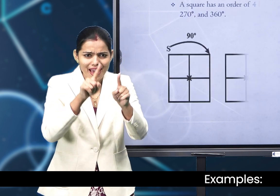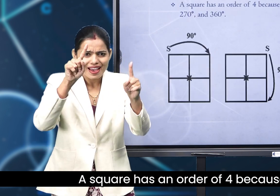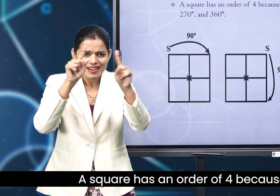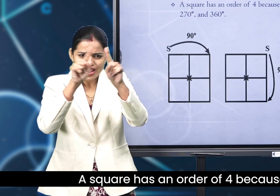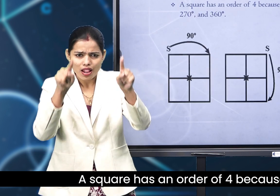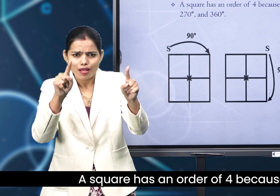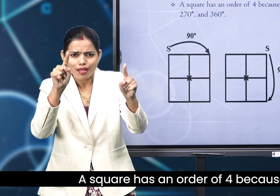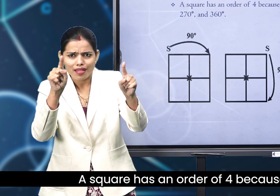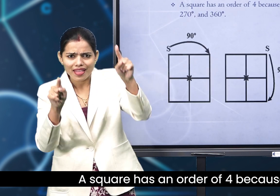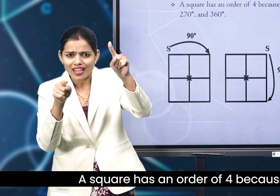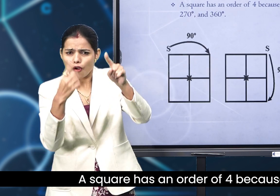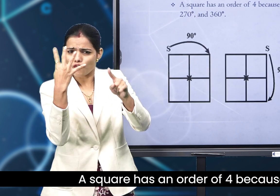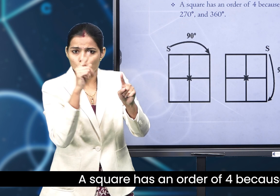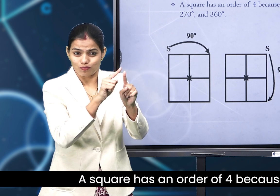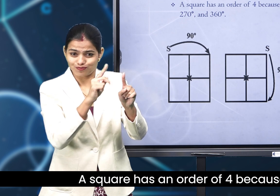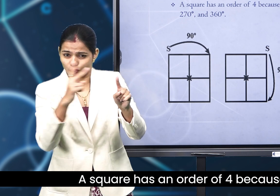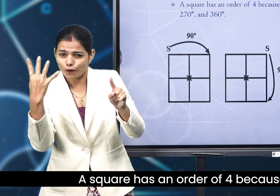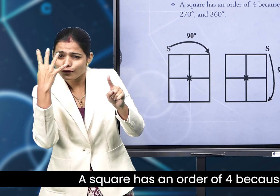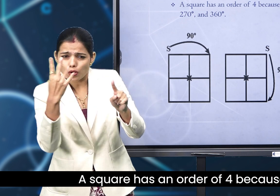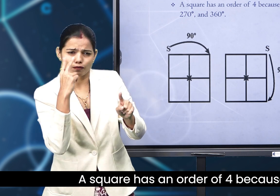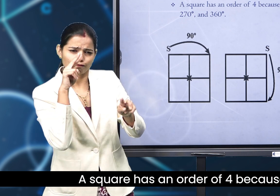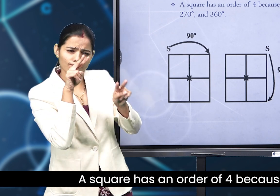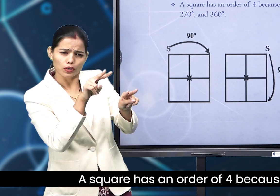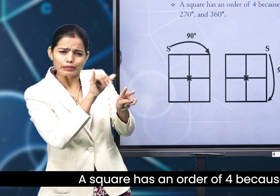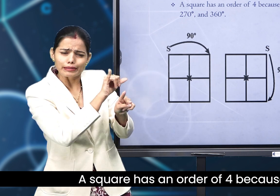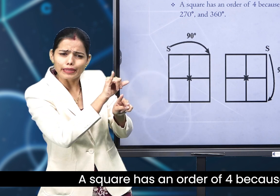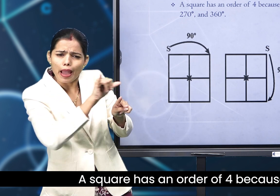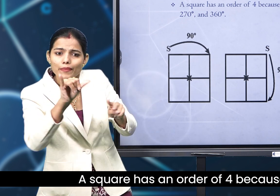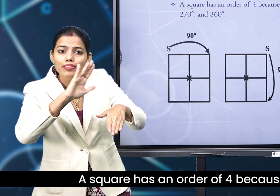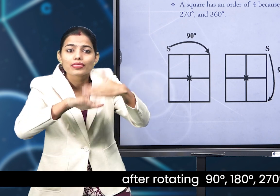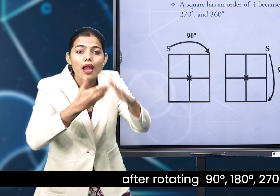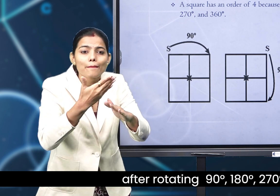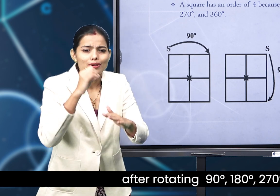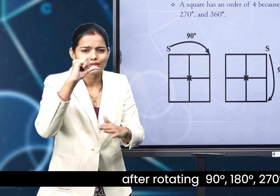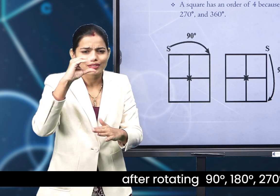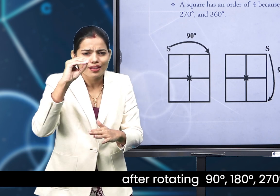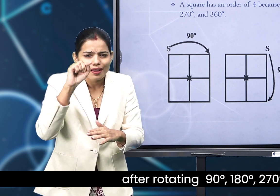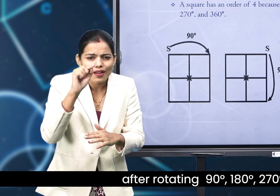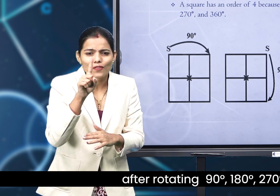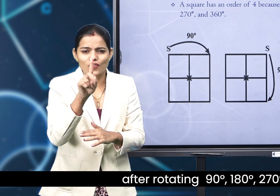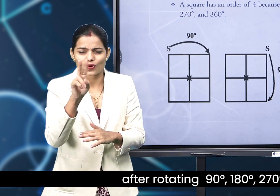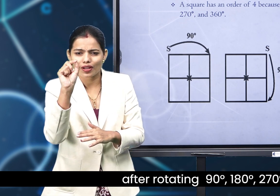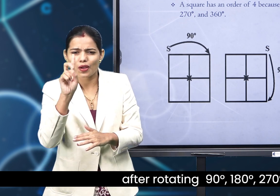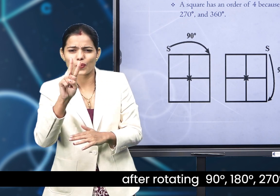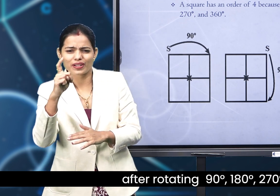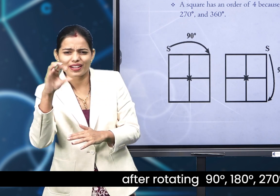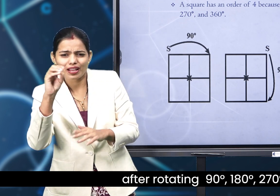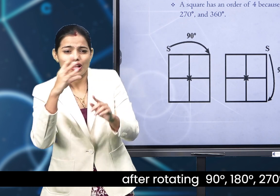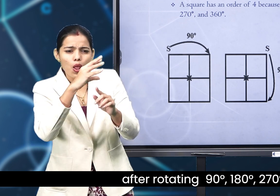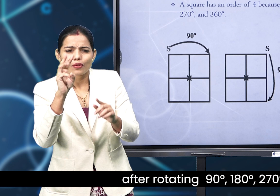A square has an order of 4 because it looks the same after rotating 90 degree, 180 degree,